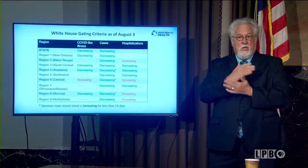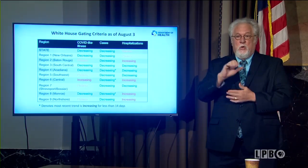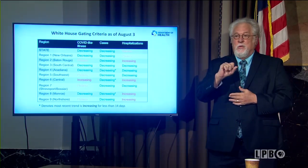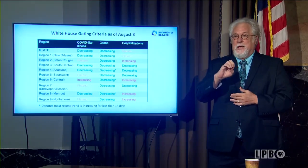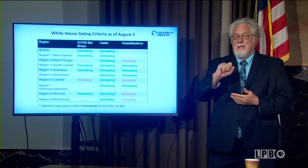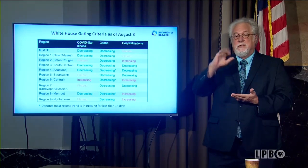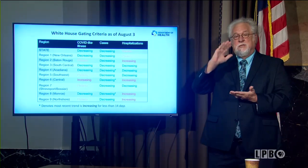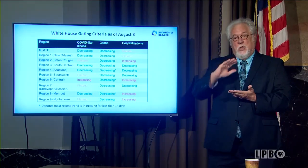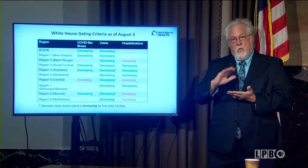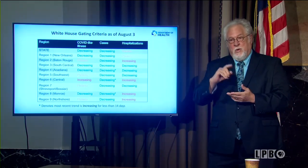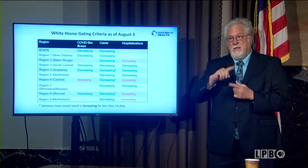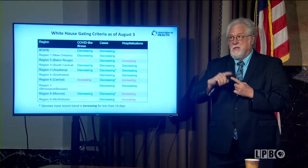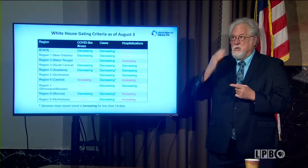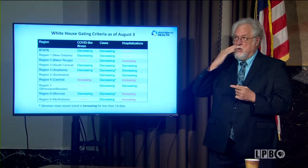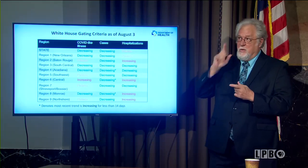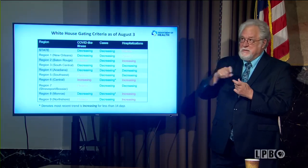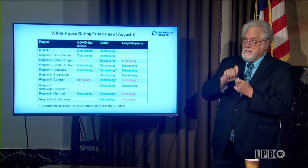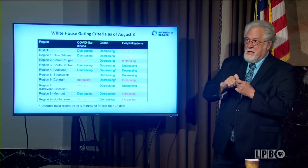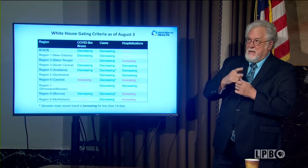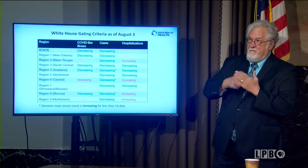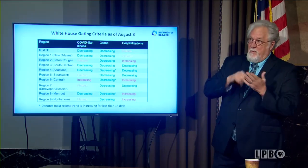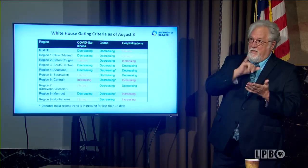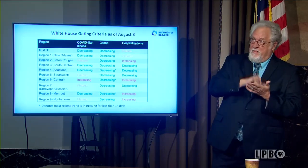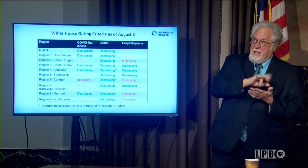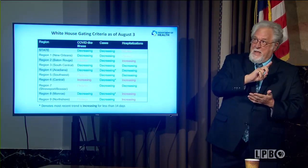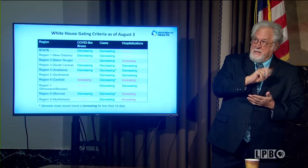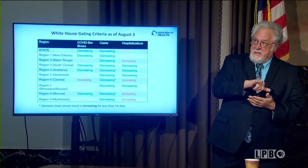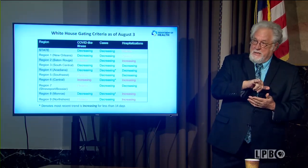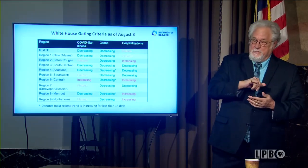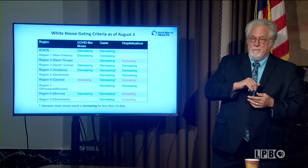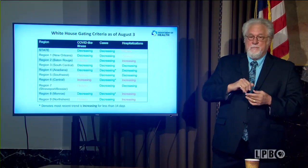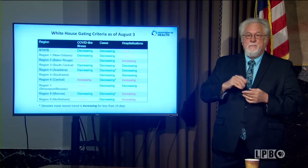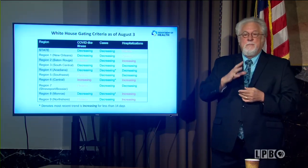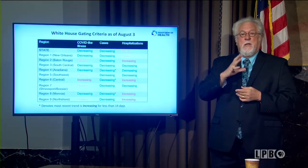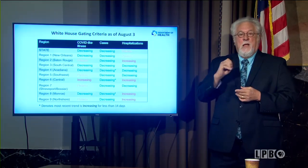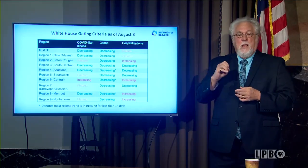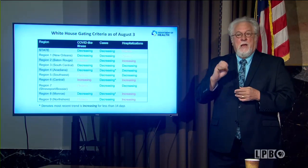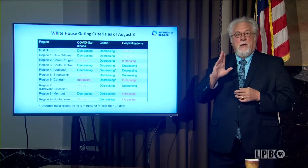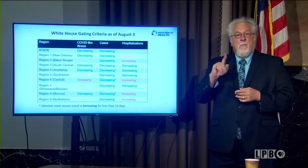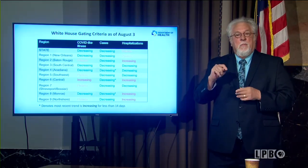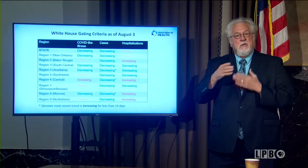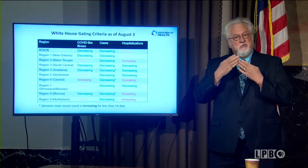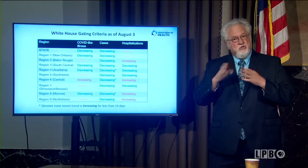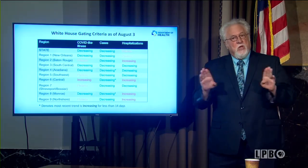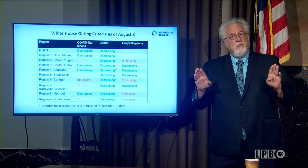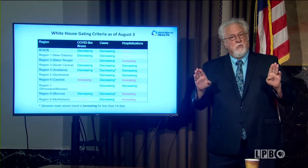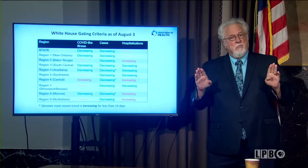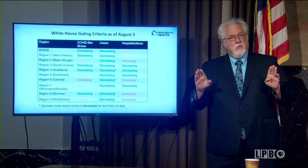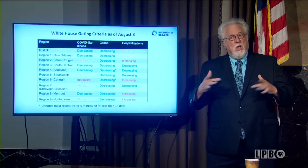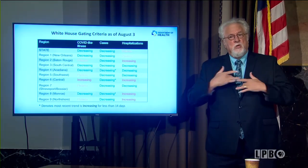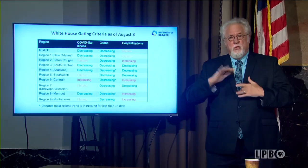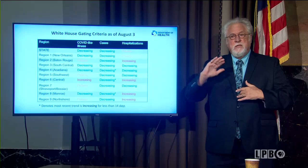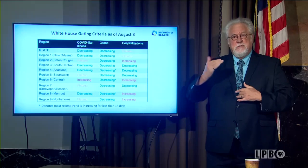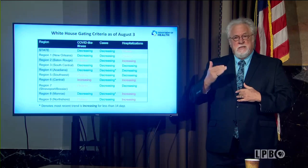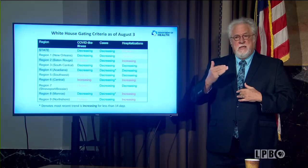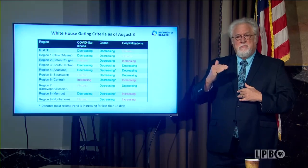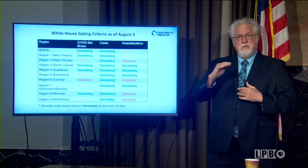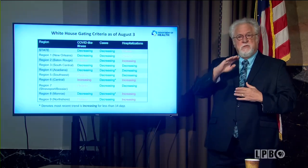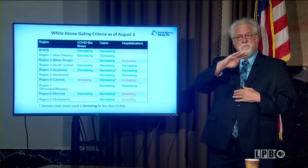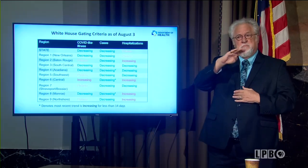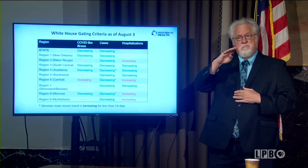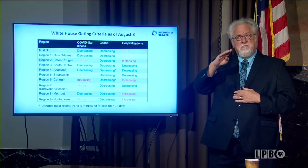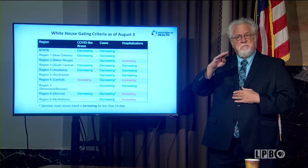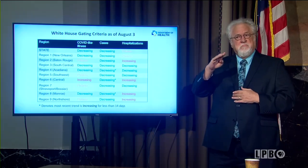be lower until we know actually how many results were from that day. But in general, I would say the trend does seem to hold across the